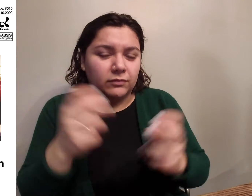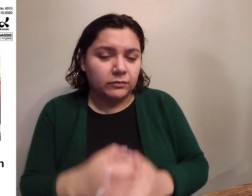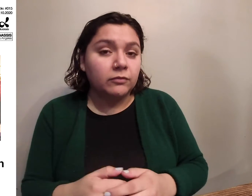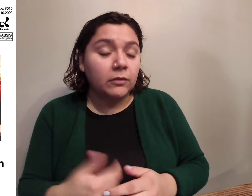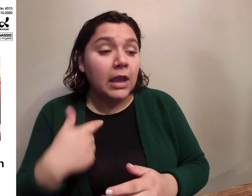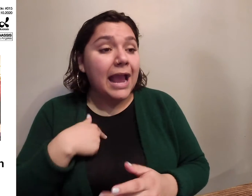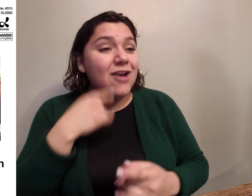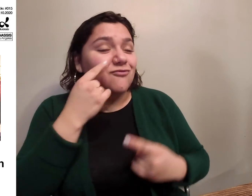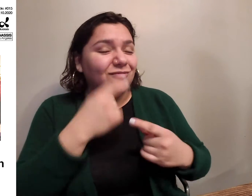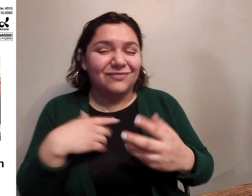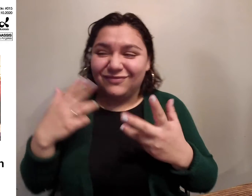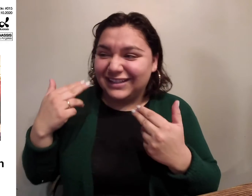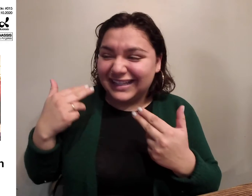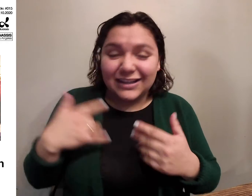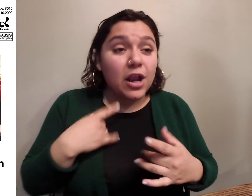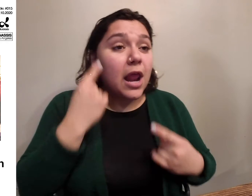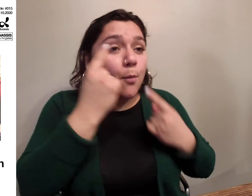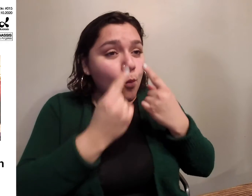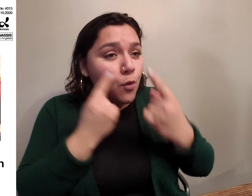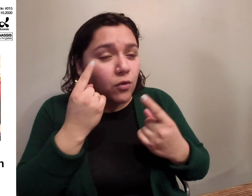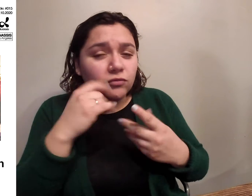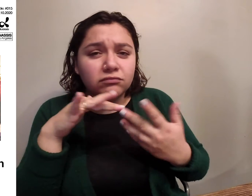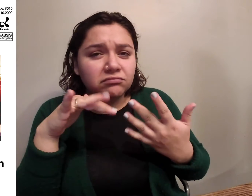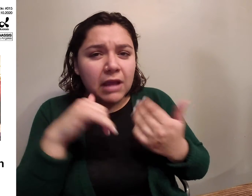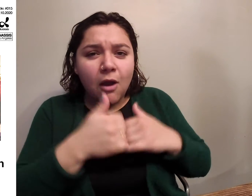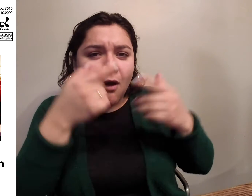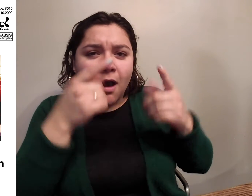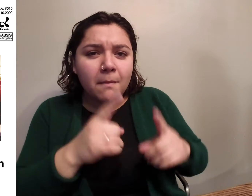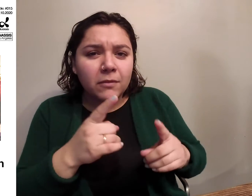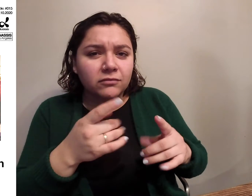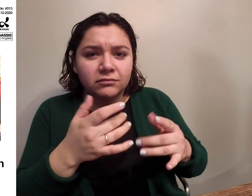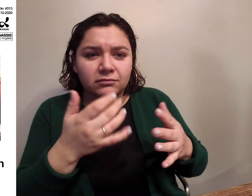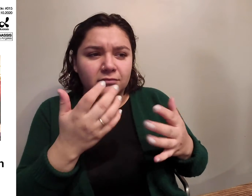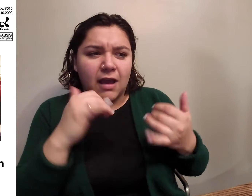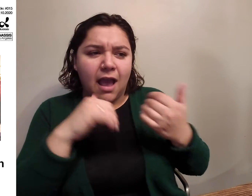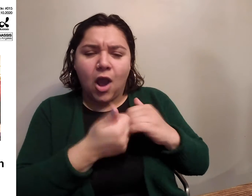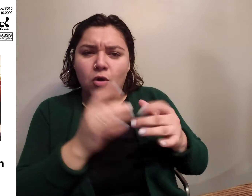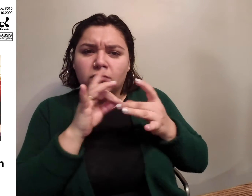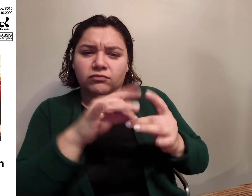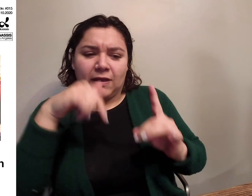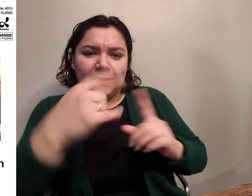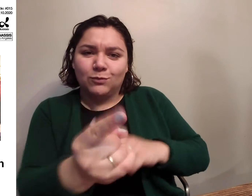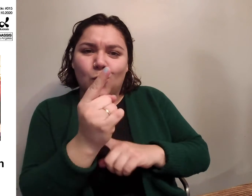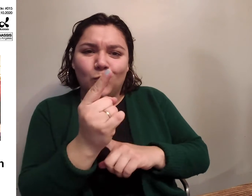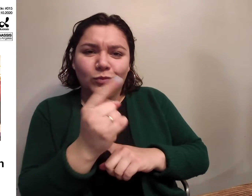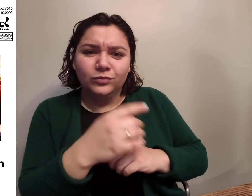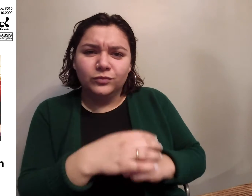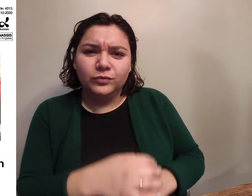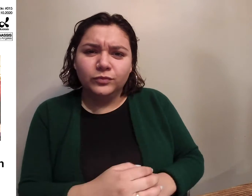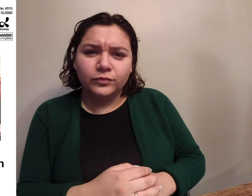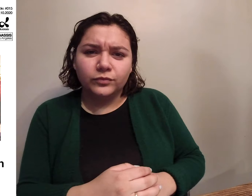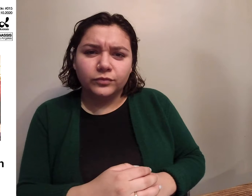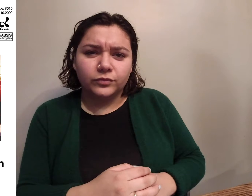And I'm wondering how that might apply to this moment in particular.